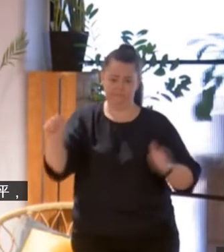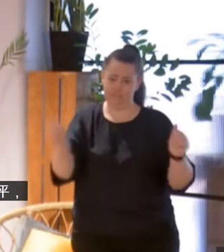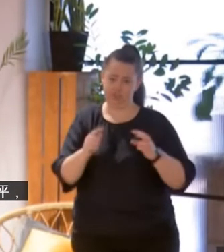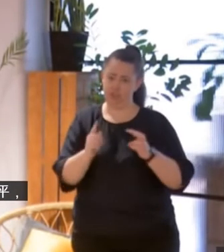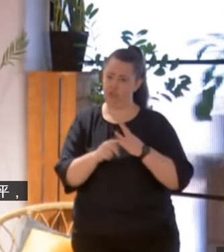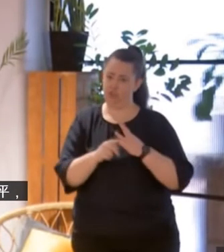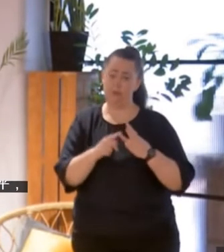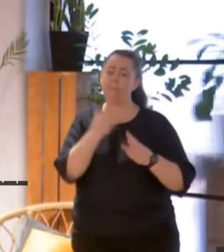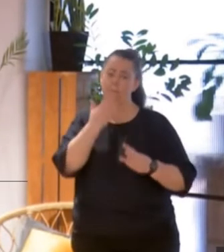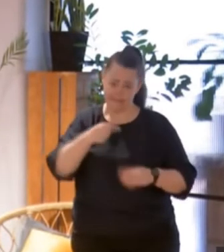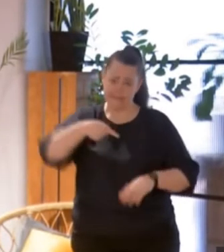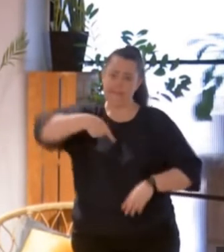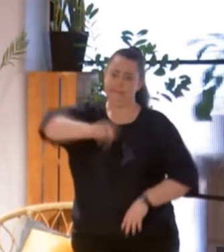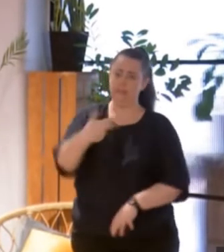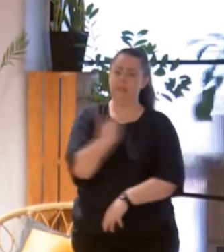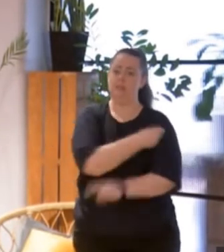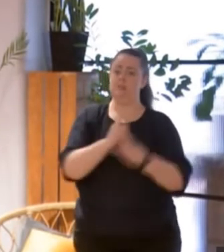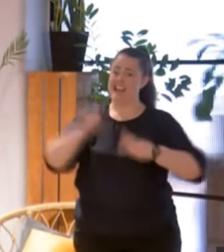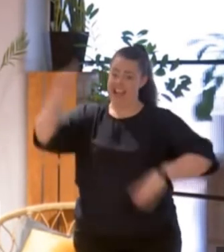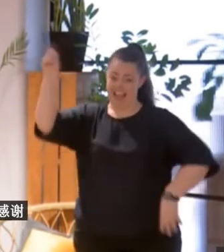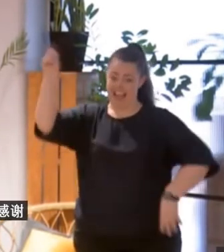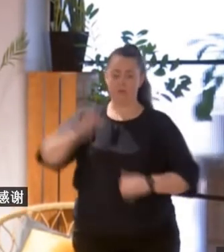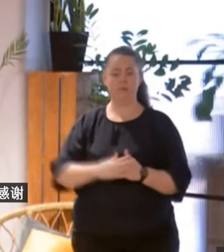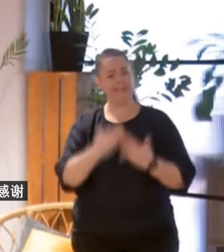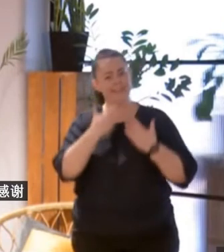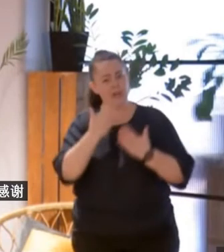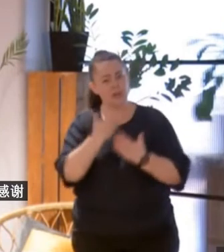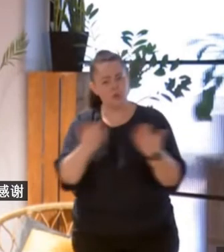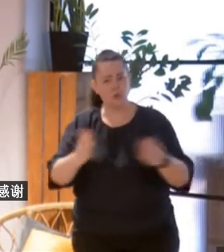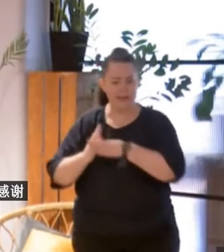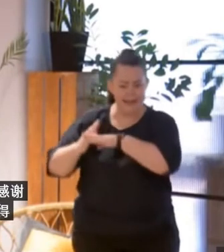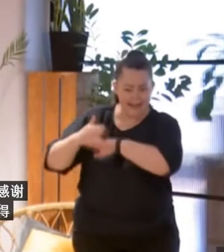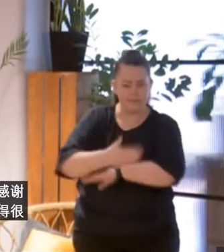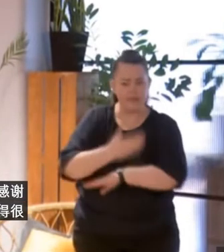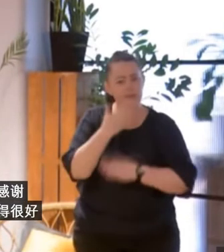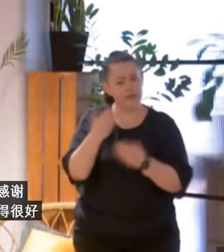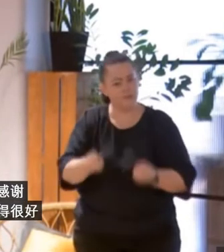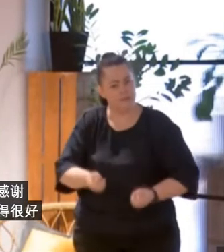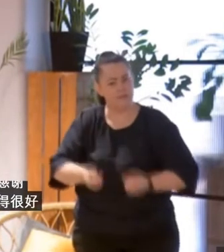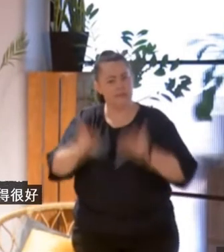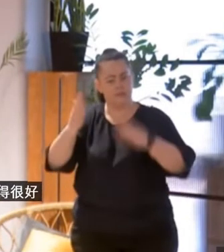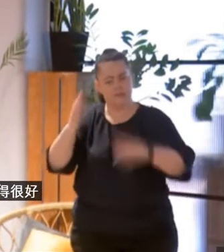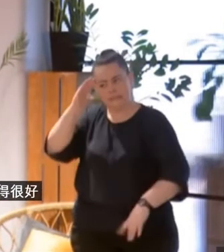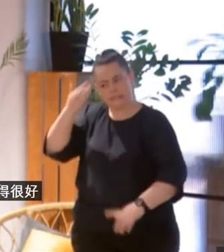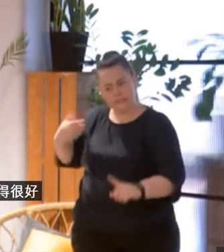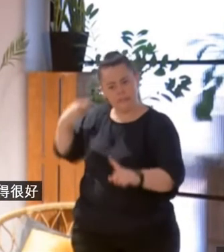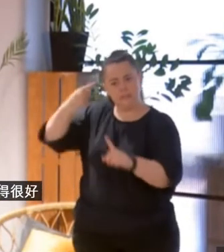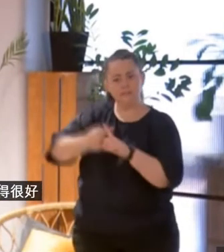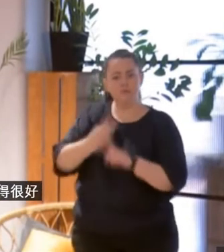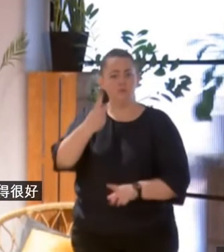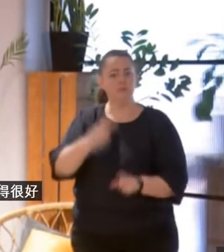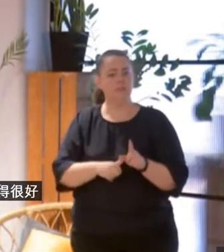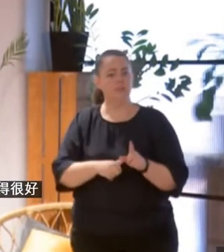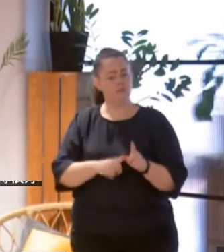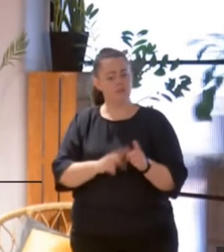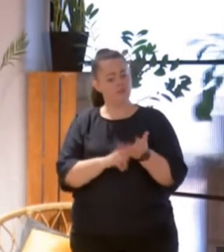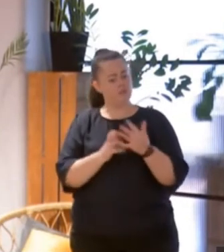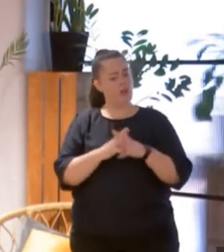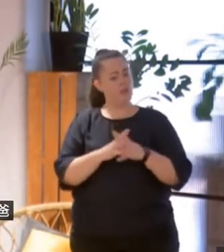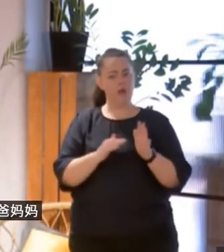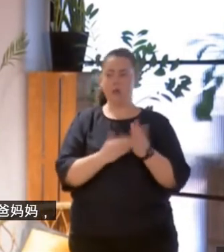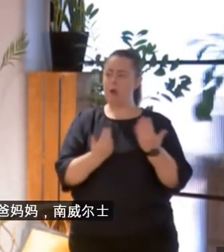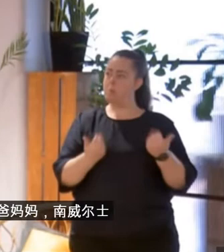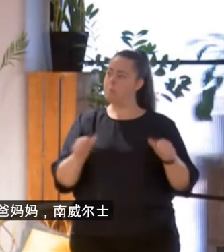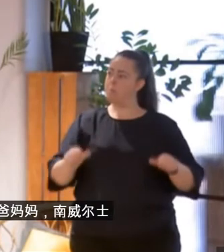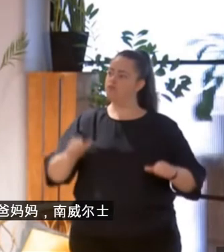I want to finish by thanking everybody. Thanks for the efforts. Thank you for the sacrifices. We're doing well. New South Wales is back on the front foot. If you're a